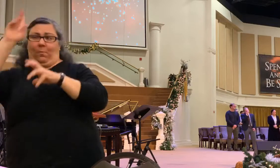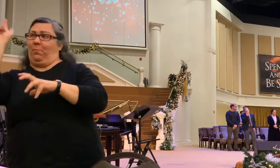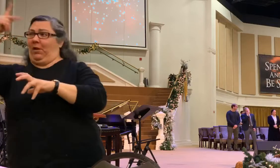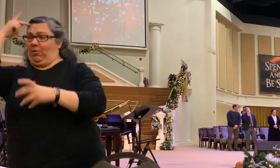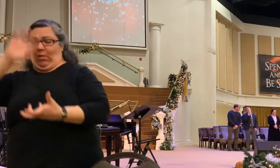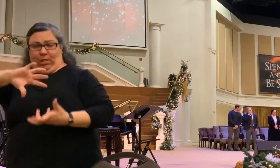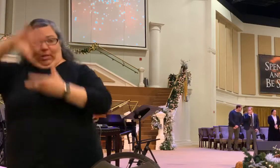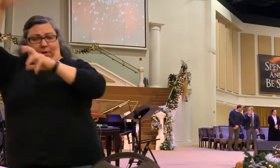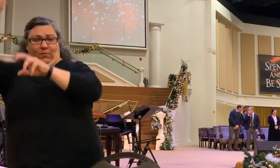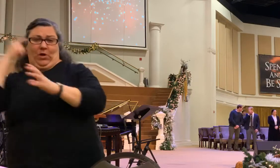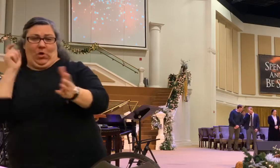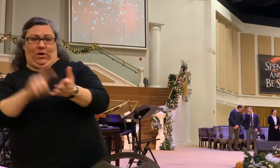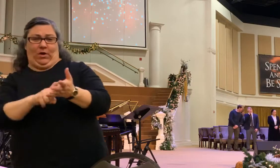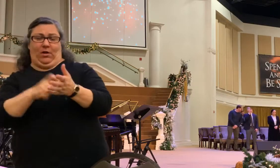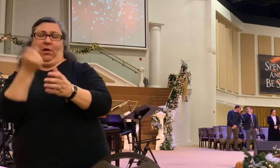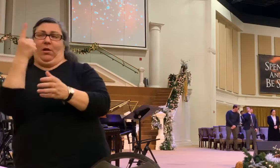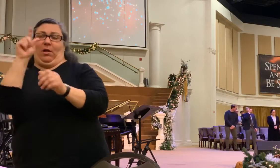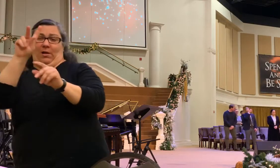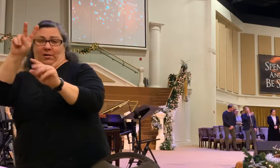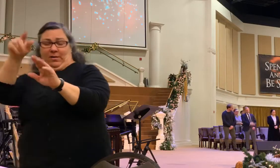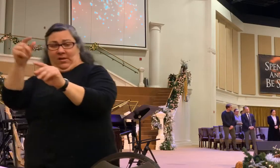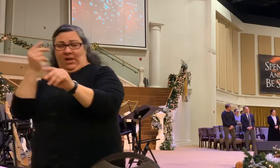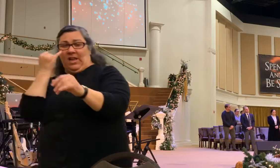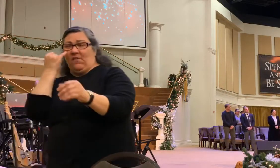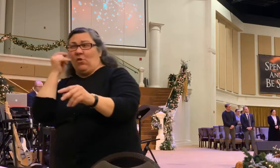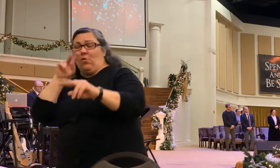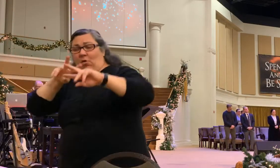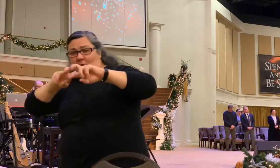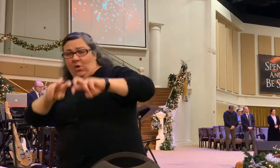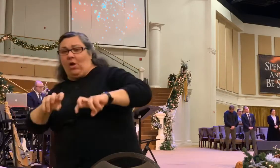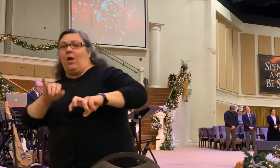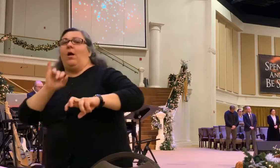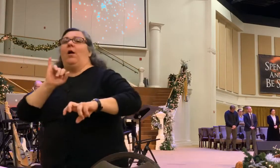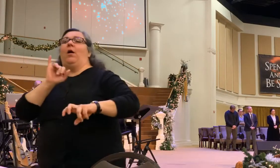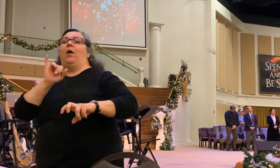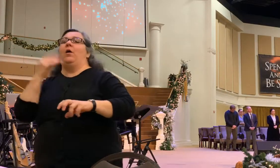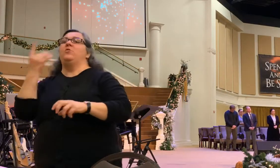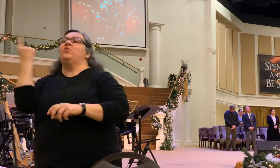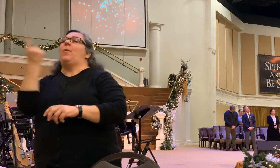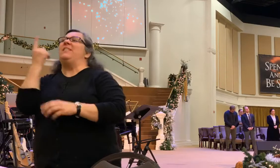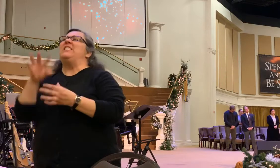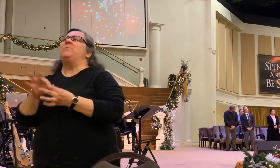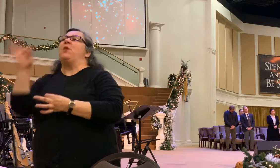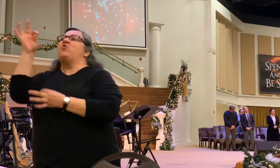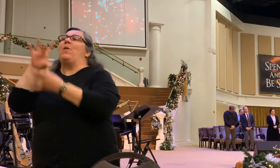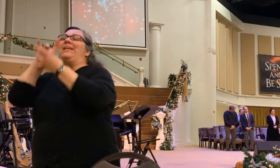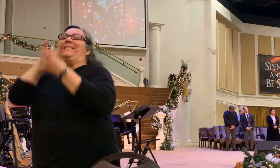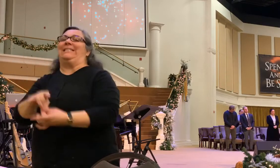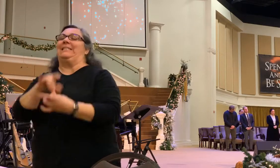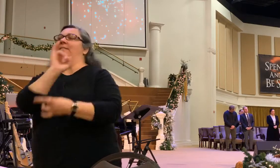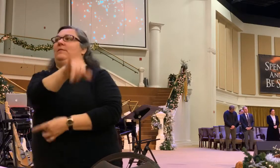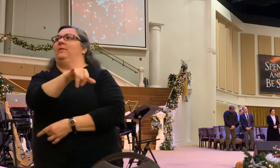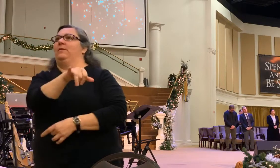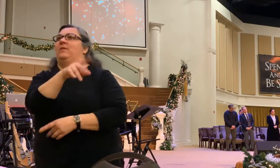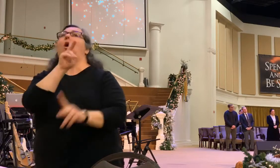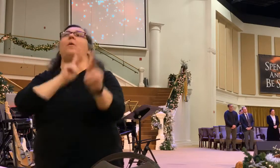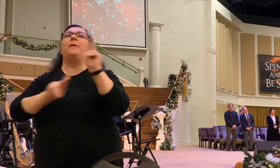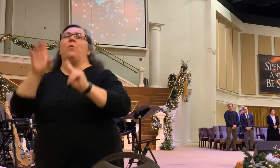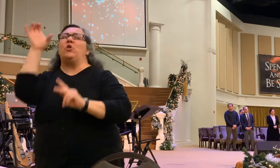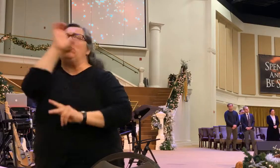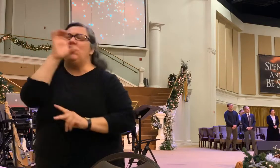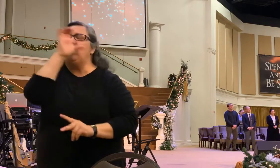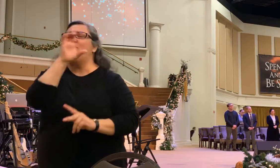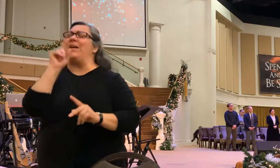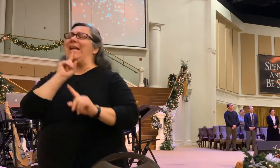front, understand behind all of that, there's a very real spiritual thing going on. And I believe that there are people that are searching for